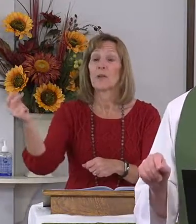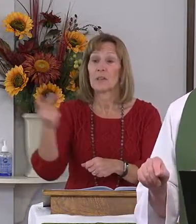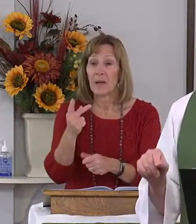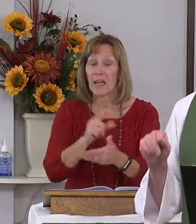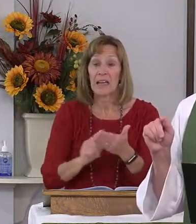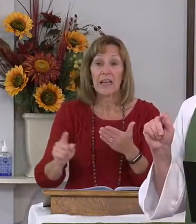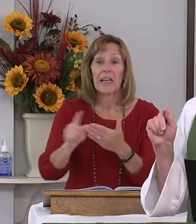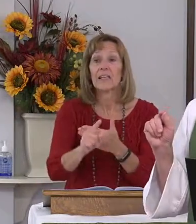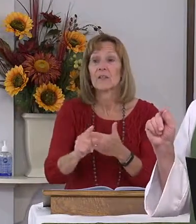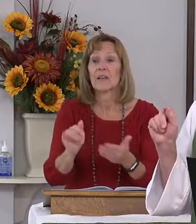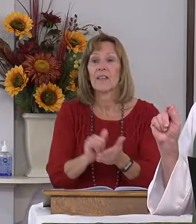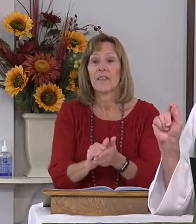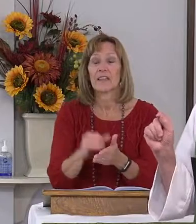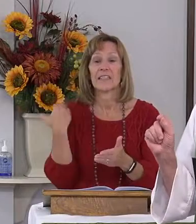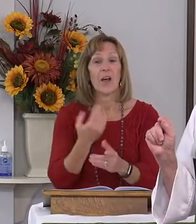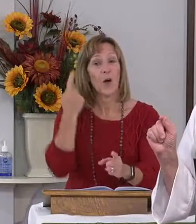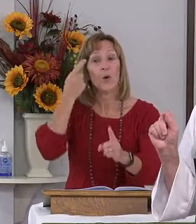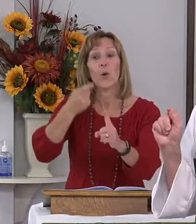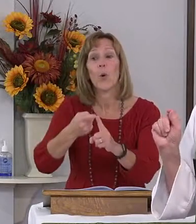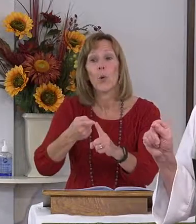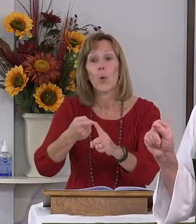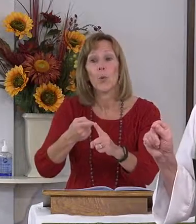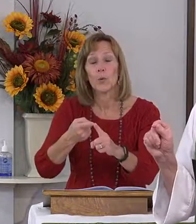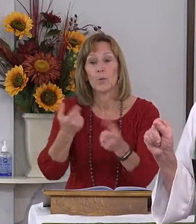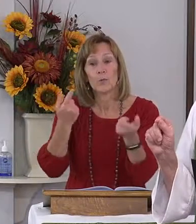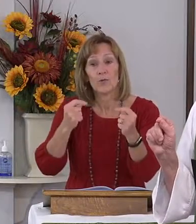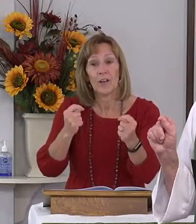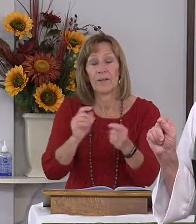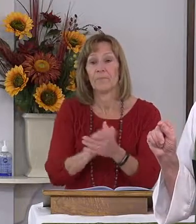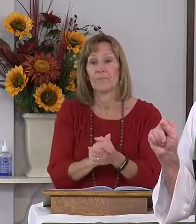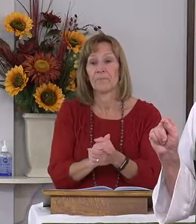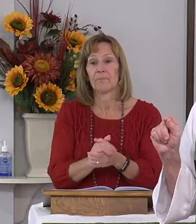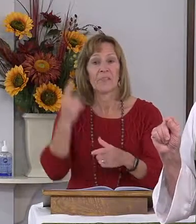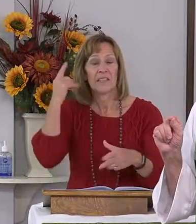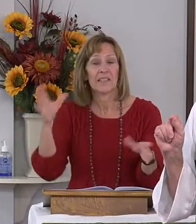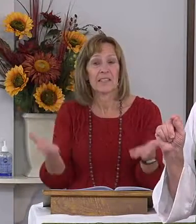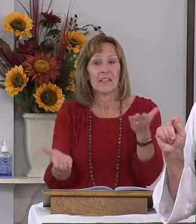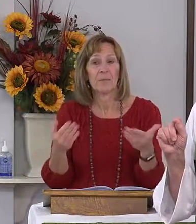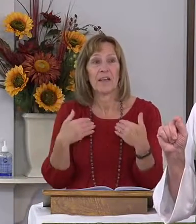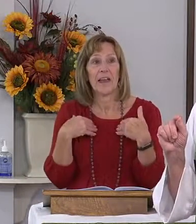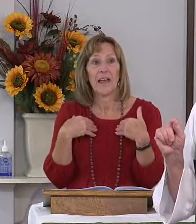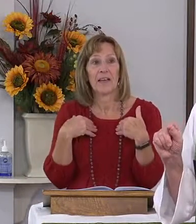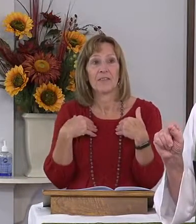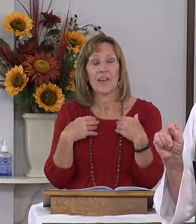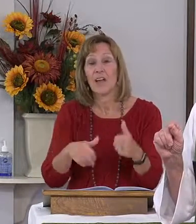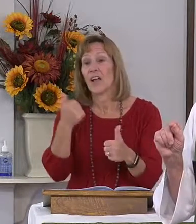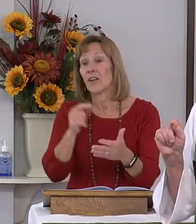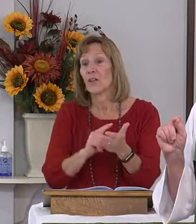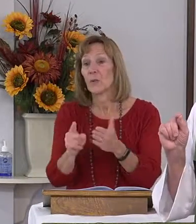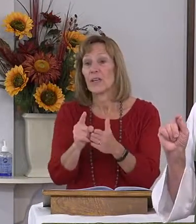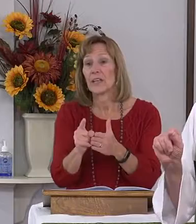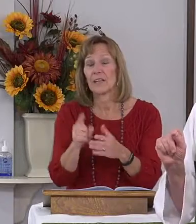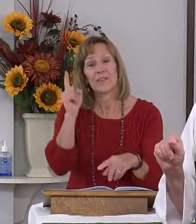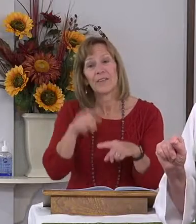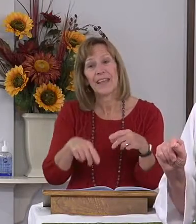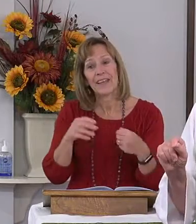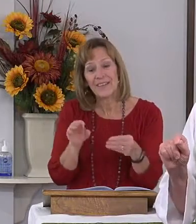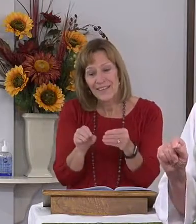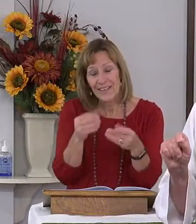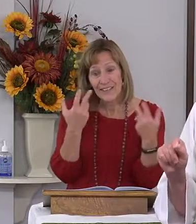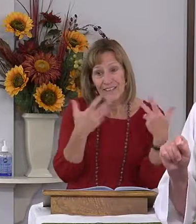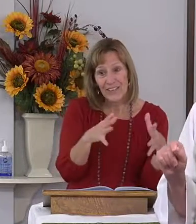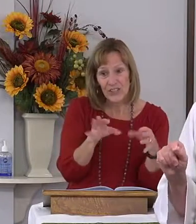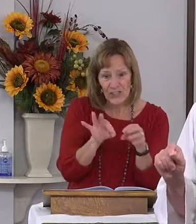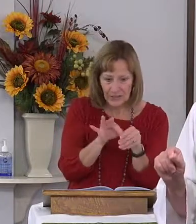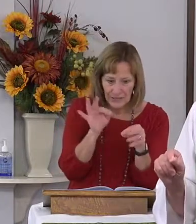next week, that is our goal. That's what we're shooting for. It sounds like you might actually have another week if you just can't quite finish getting